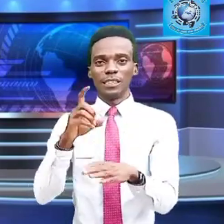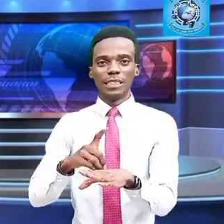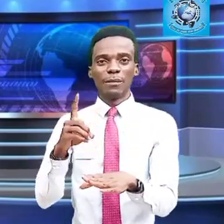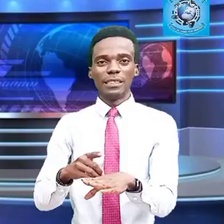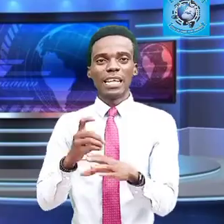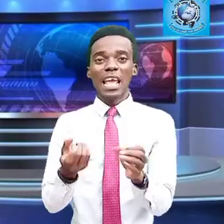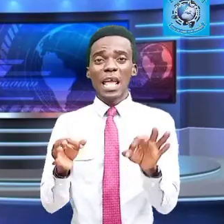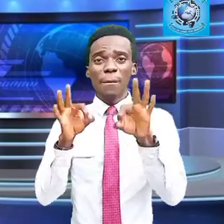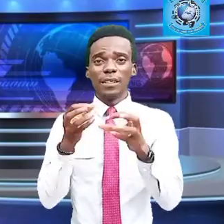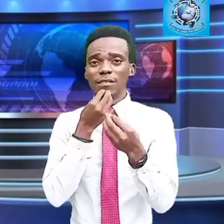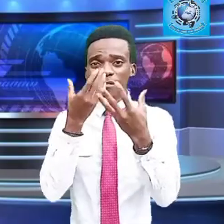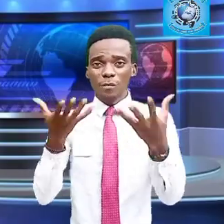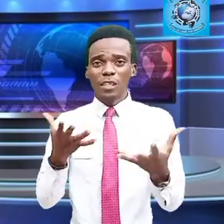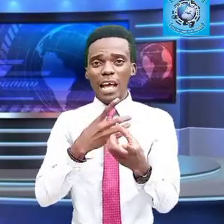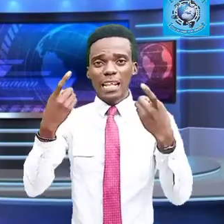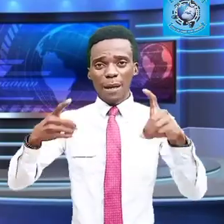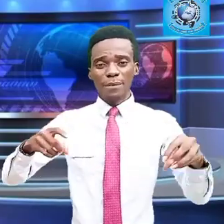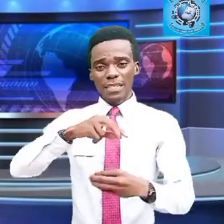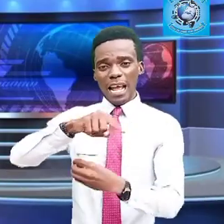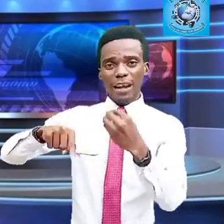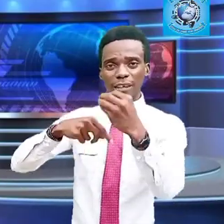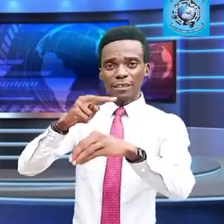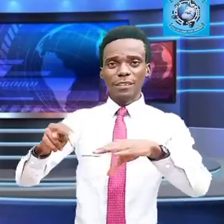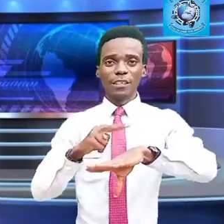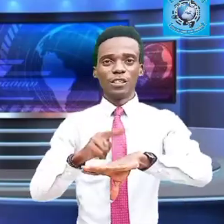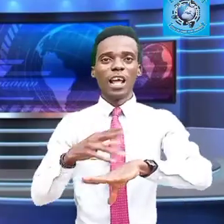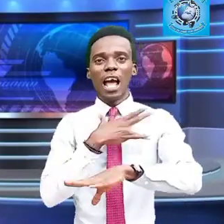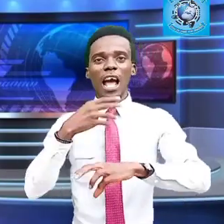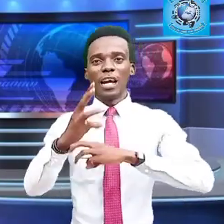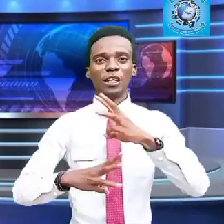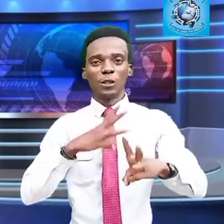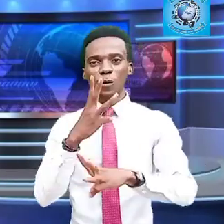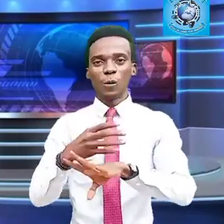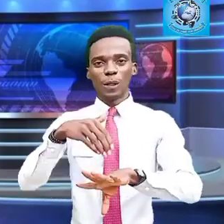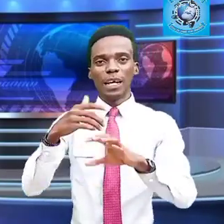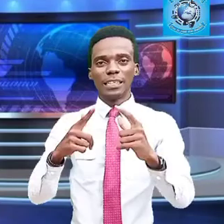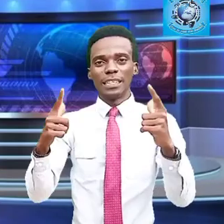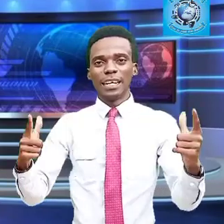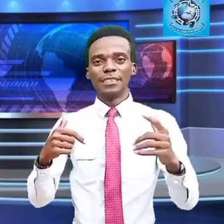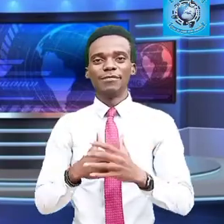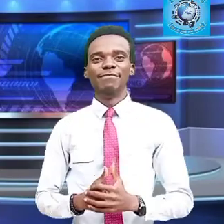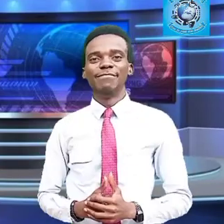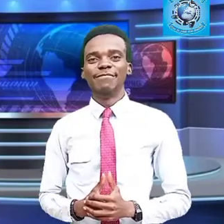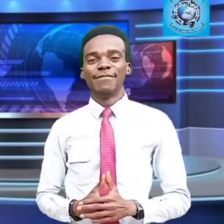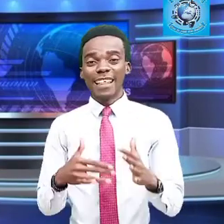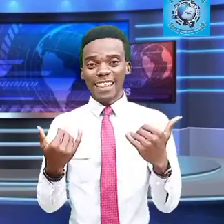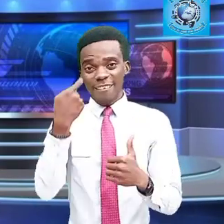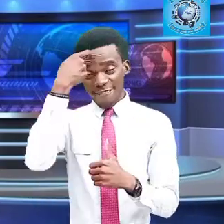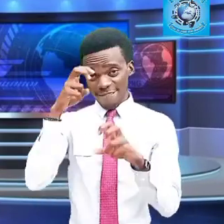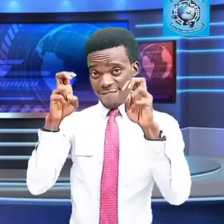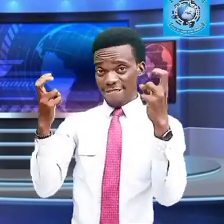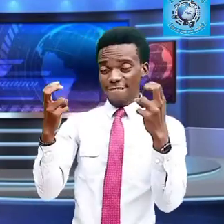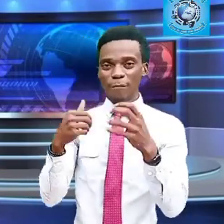disabilities, necessary information and happenings around the nation and across the world at large. Now for